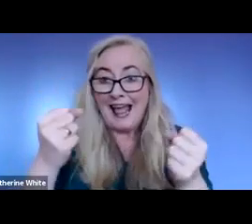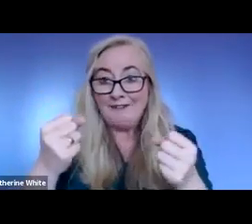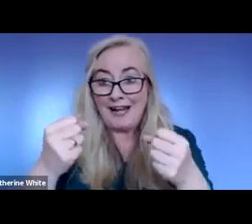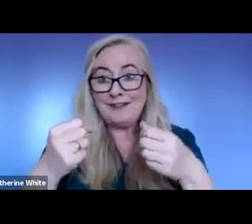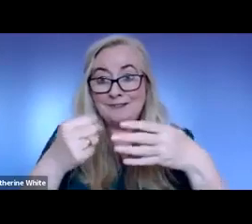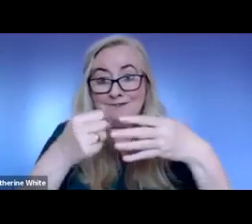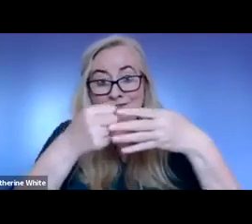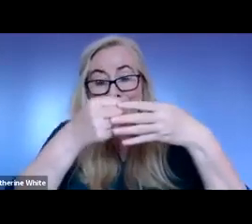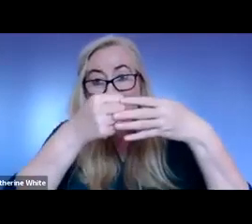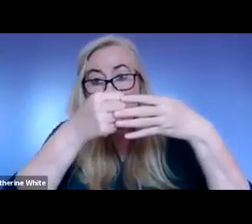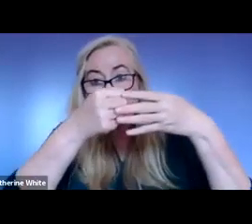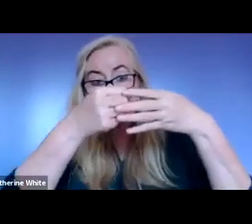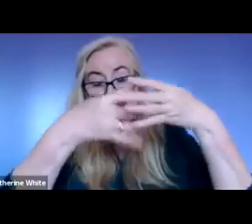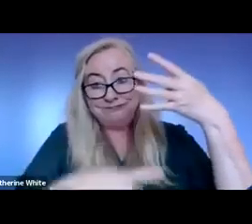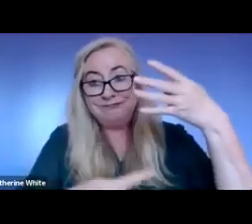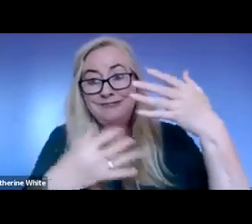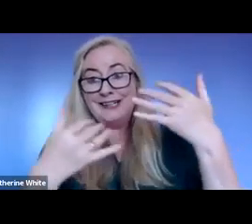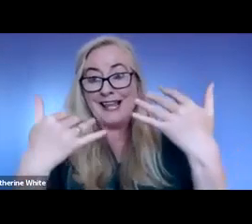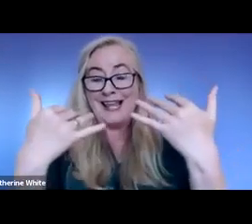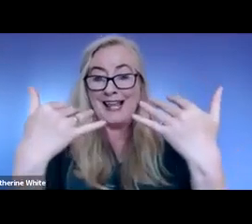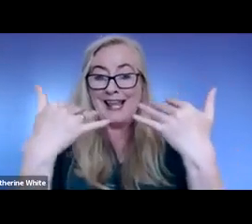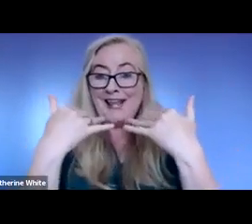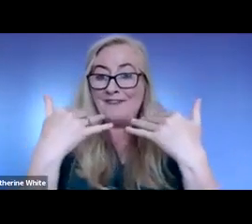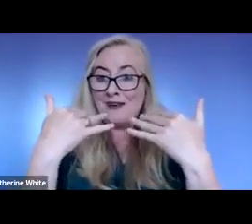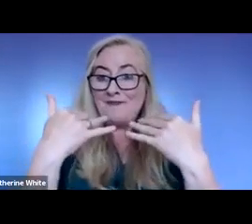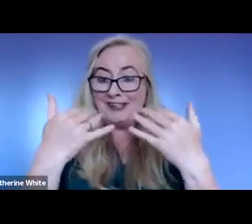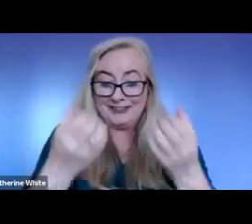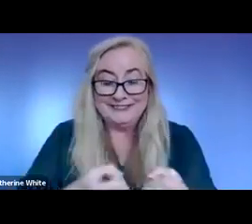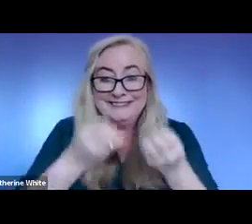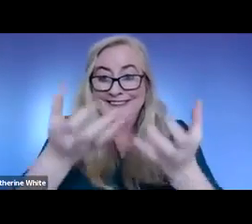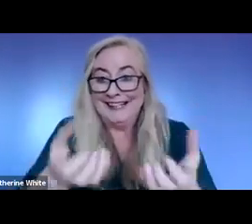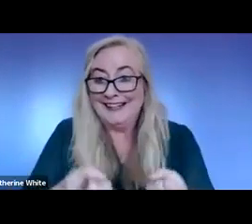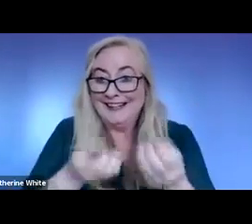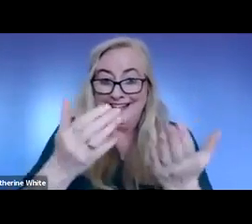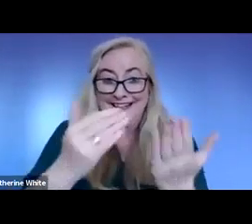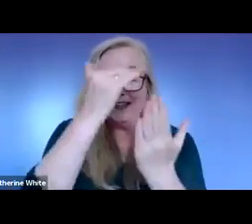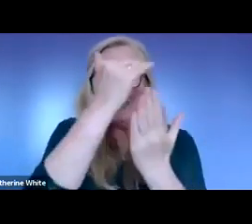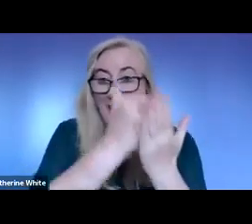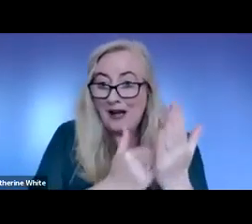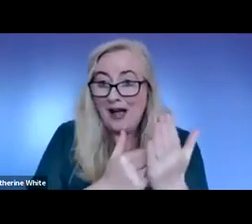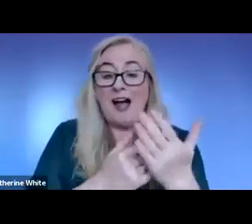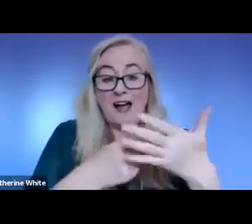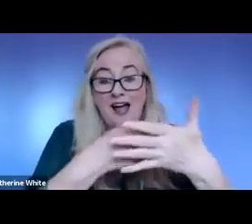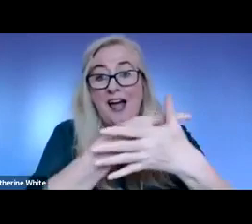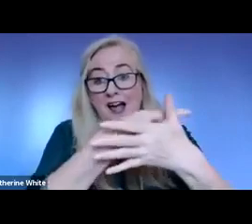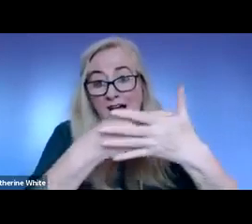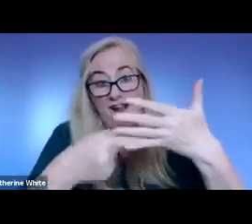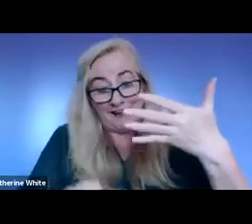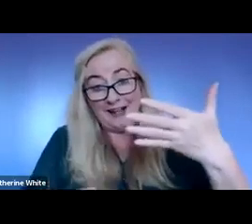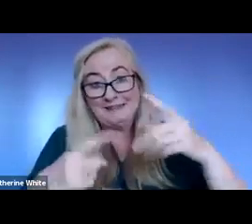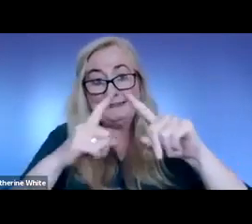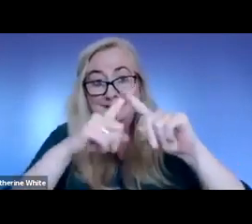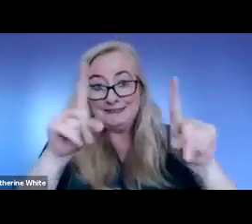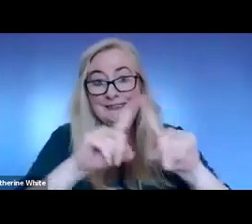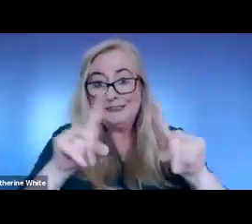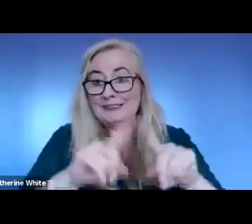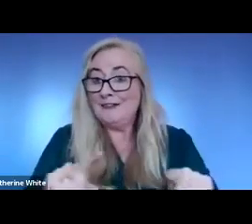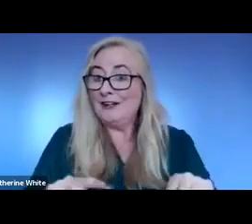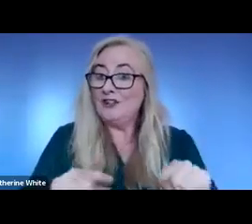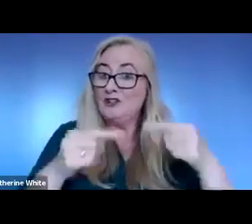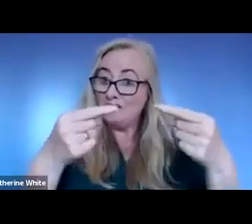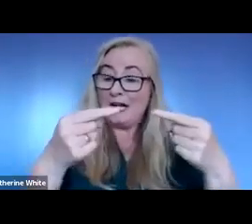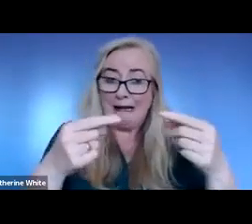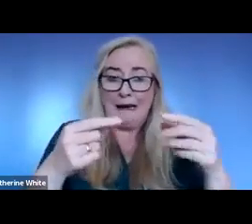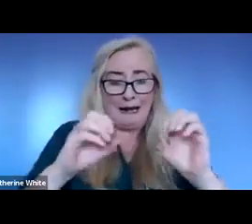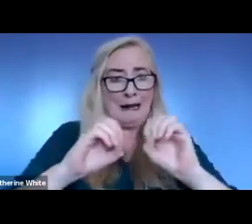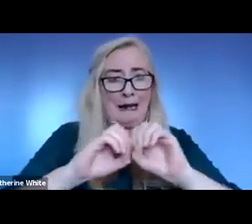of information that you have laid out. Many of the challenges that you present are